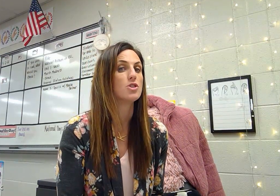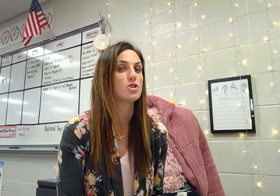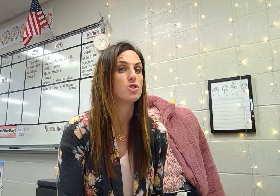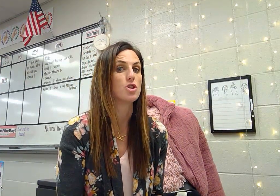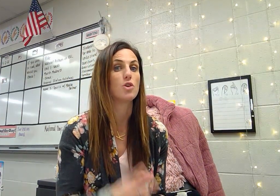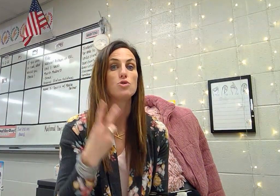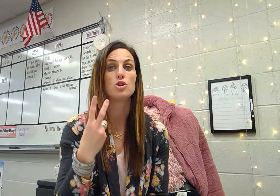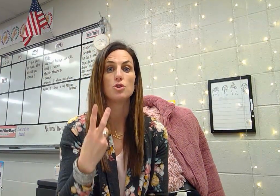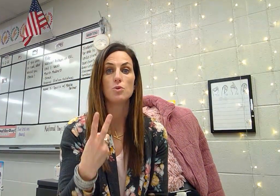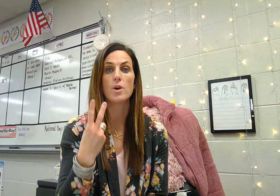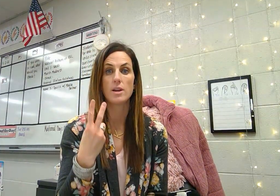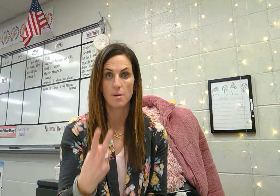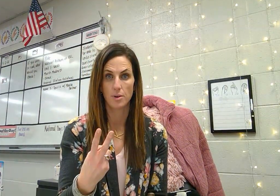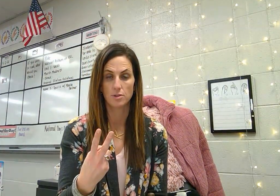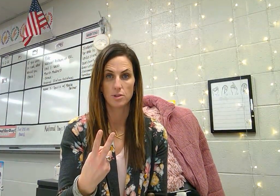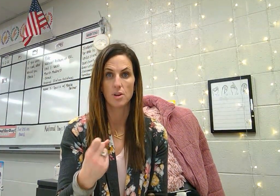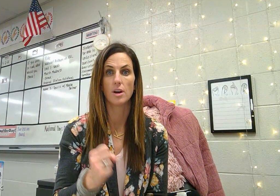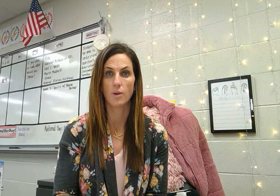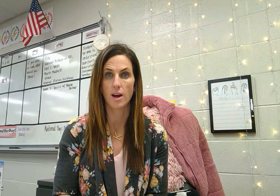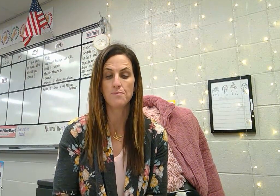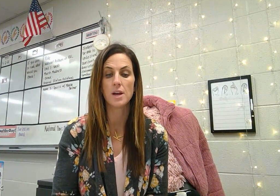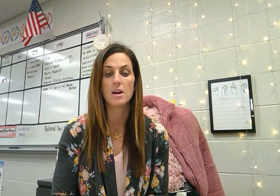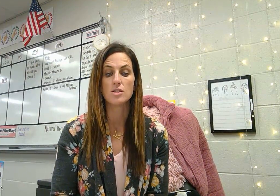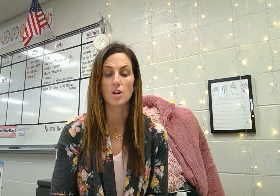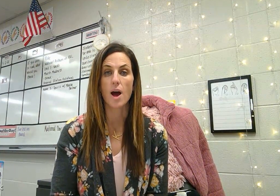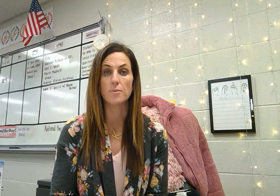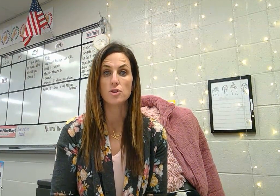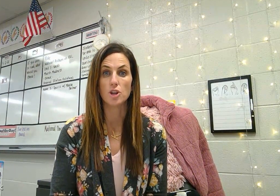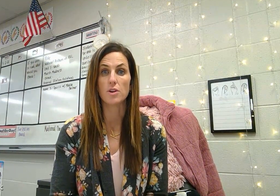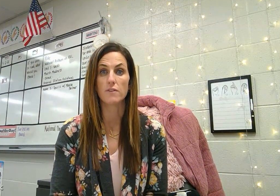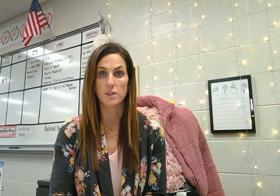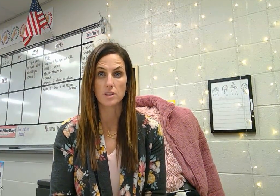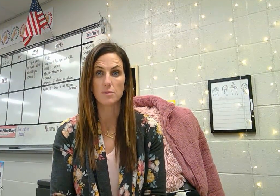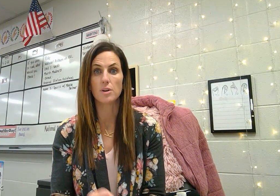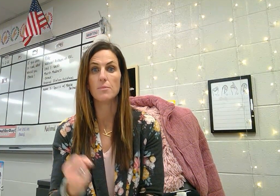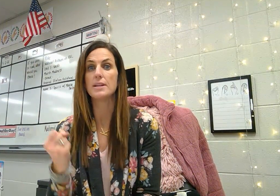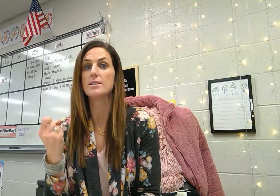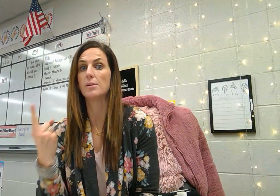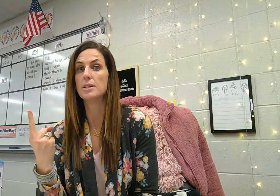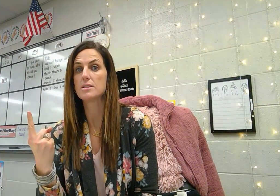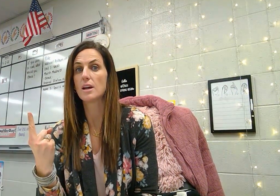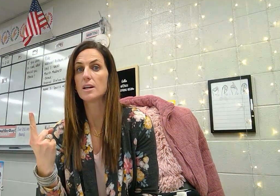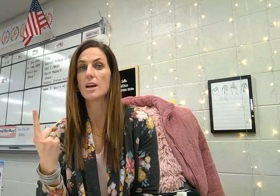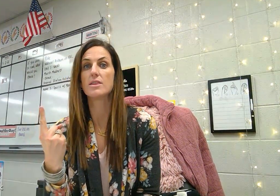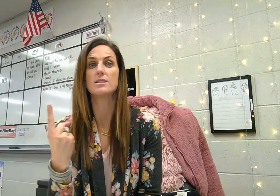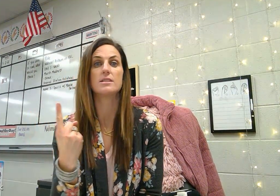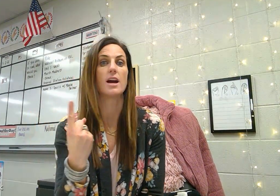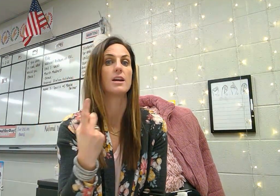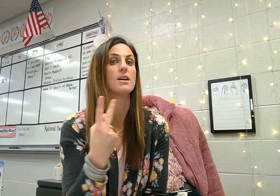to show two numbers. Okay. So I would show the first number on my dominant side and the second